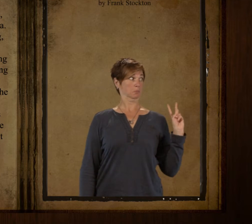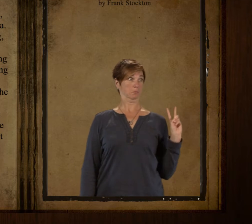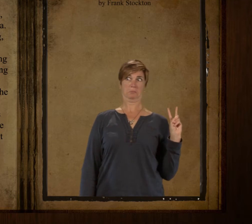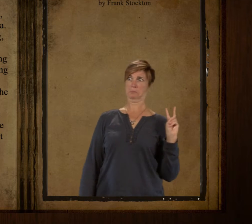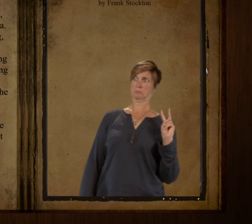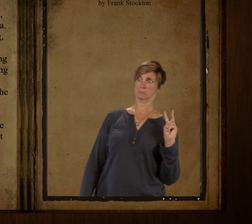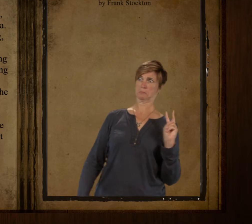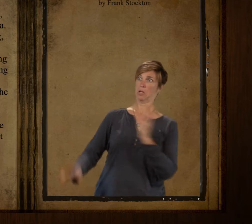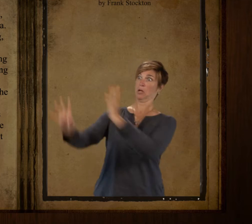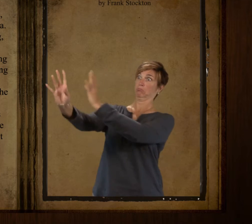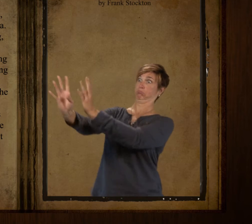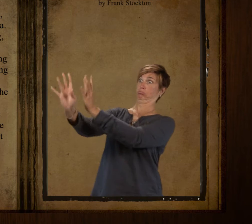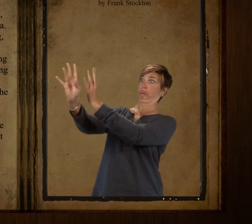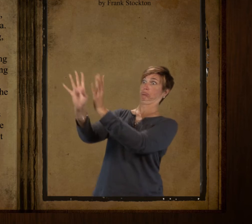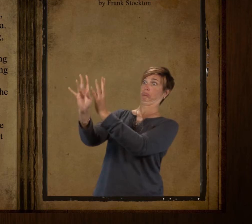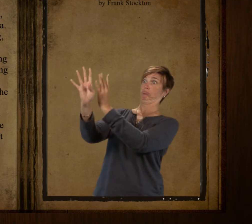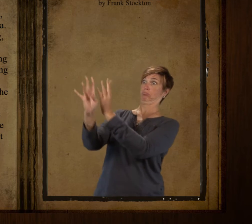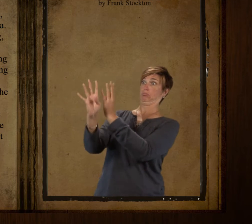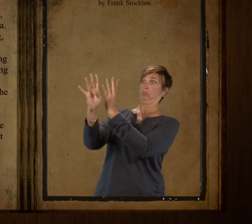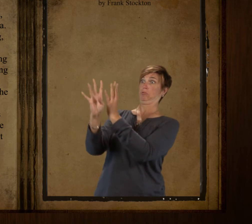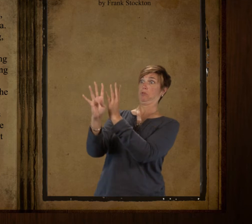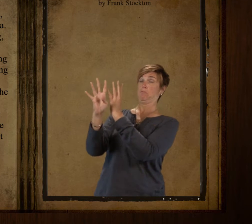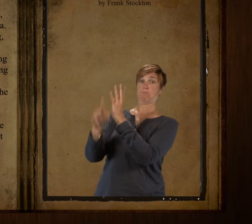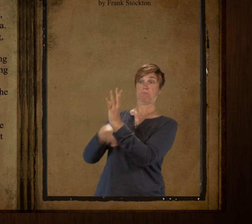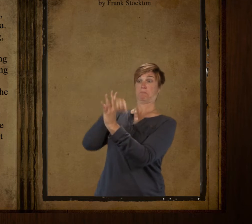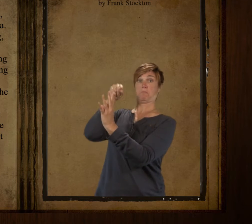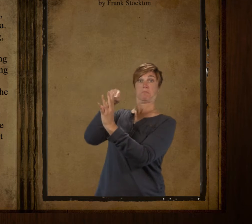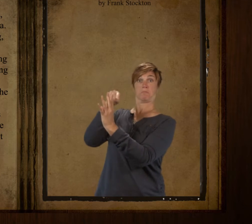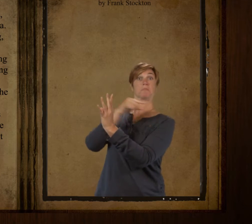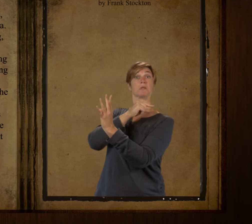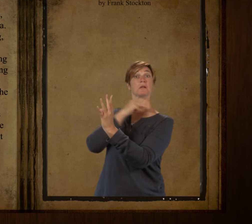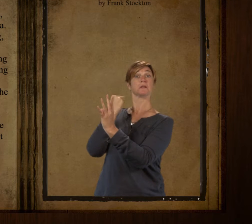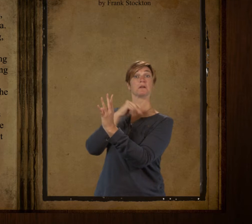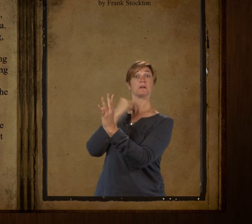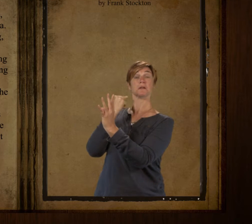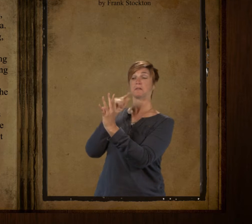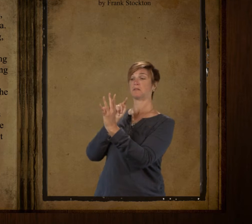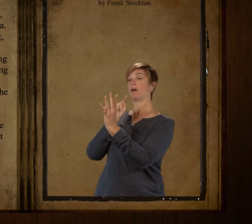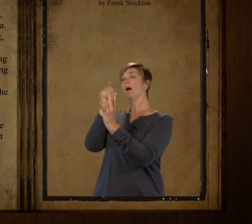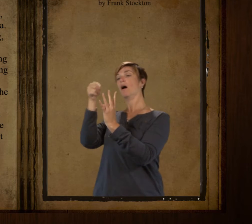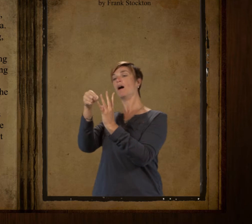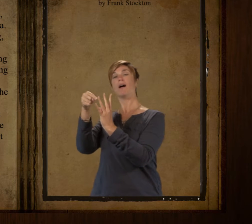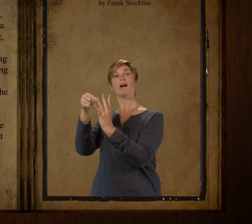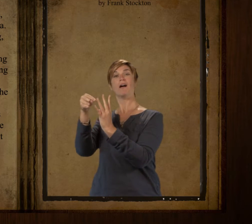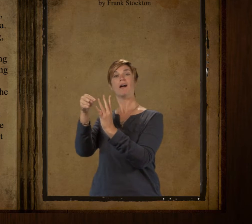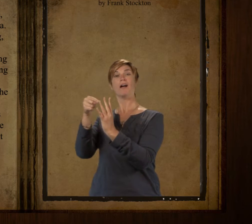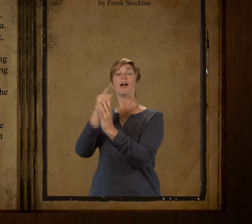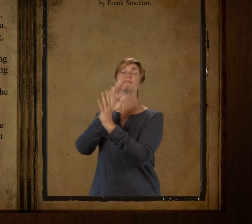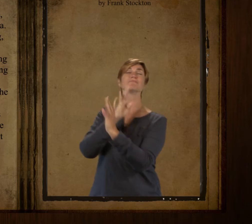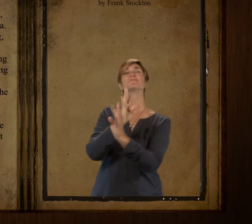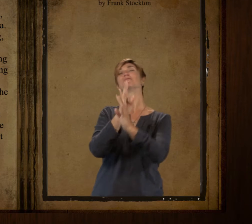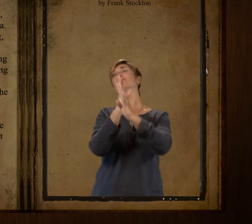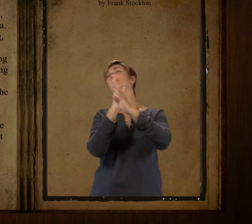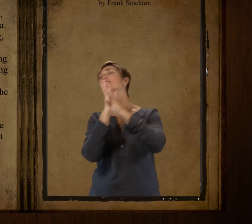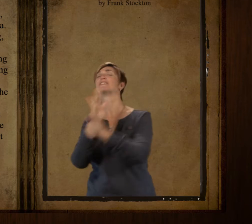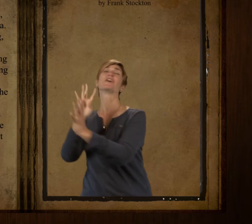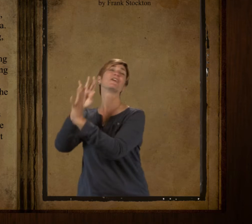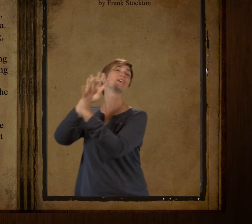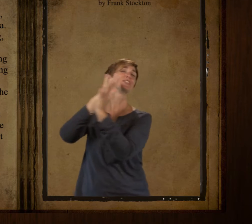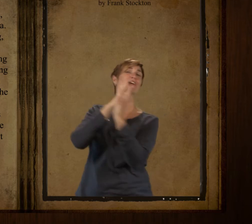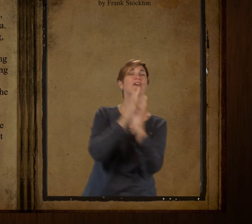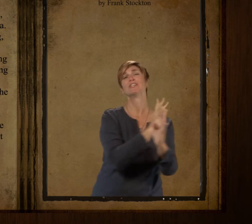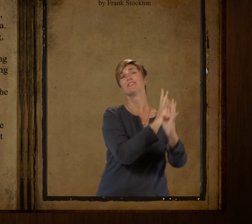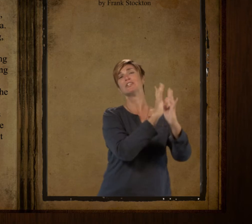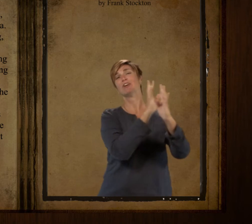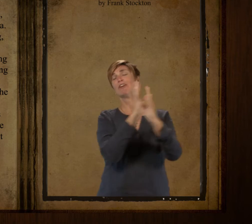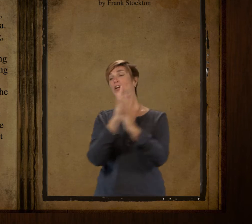opened beneath the king, and a priest, followed by a band of choristers and dancing maidens,